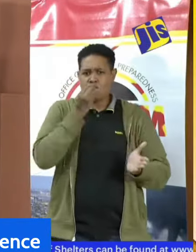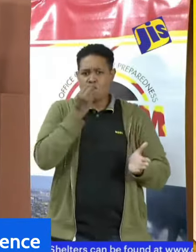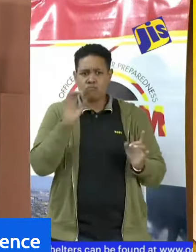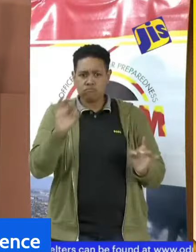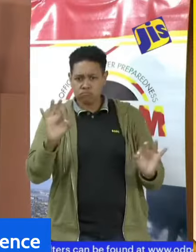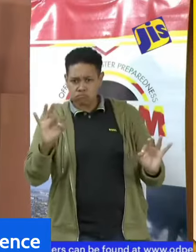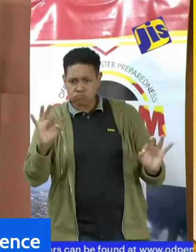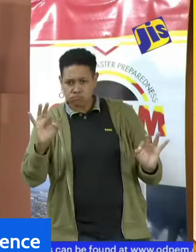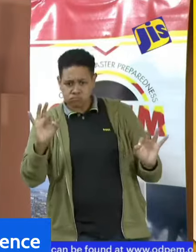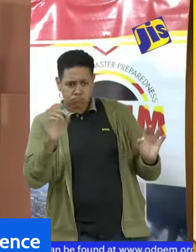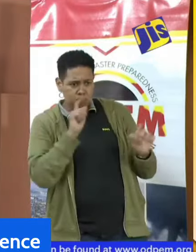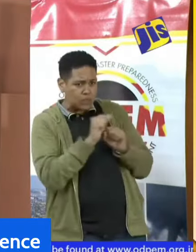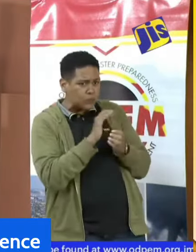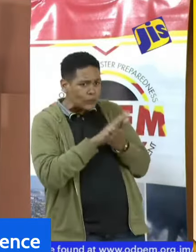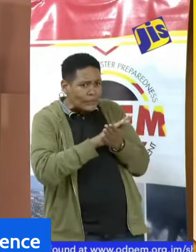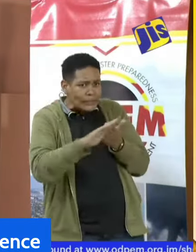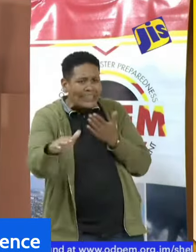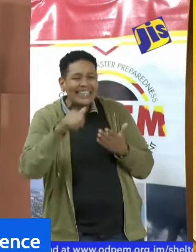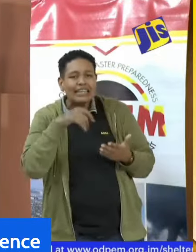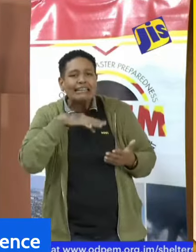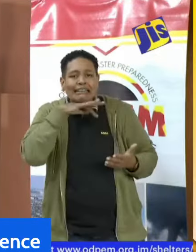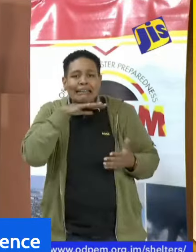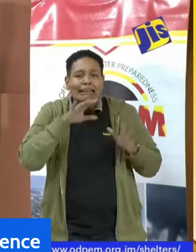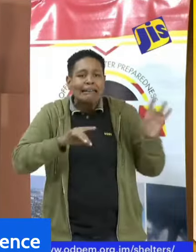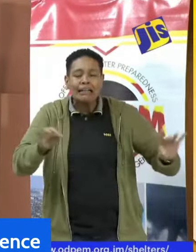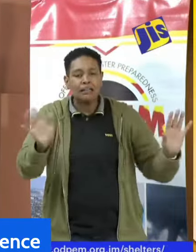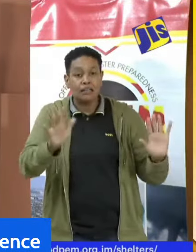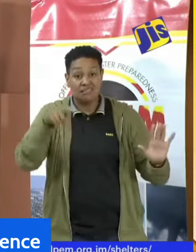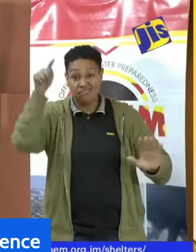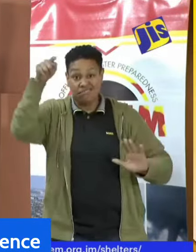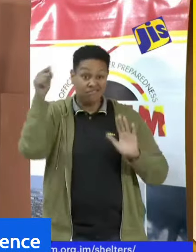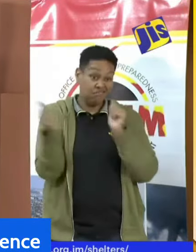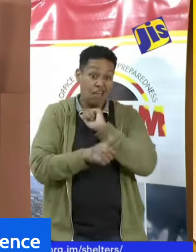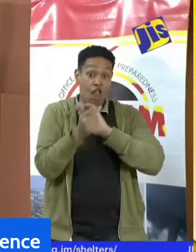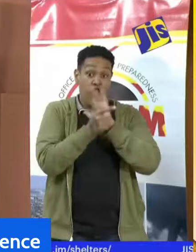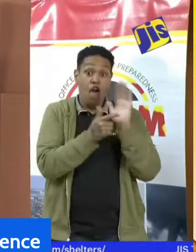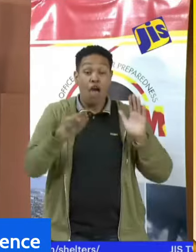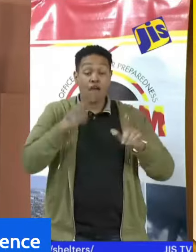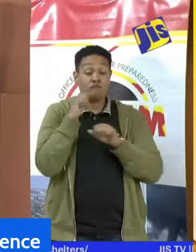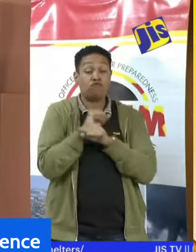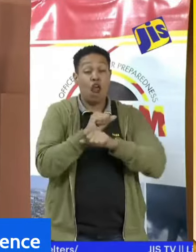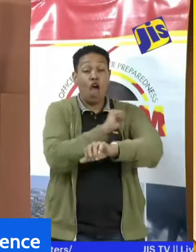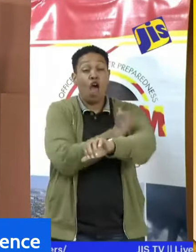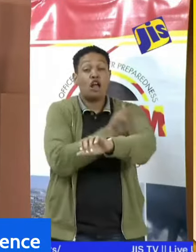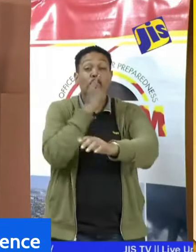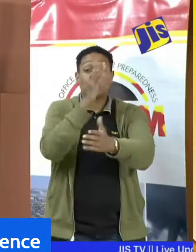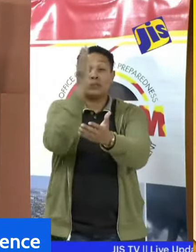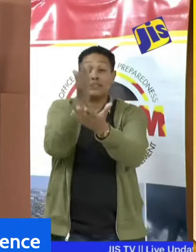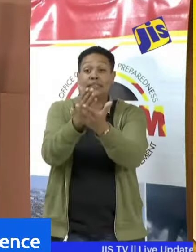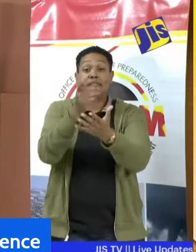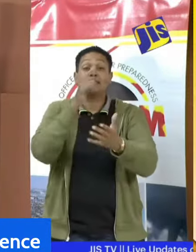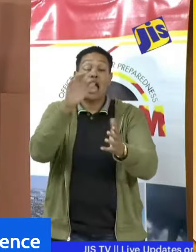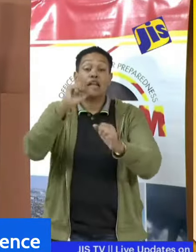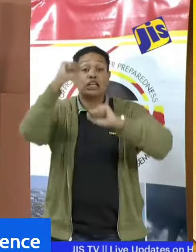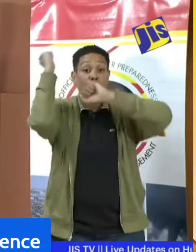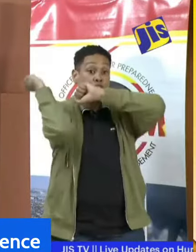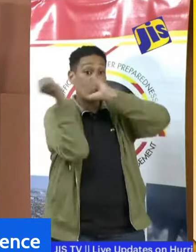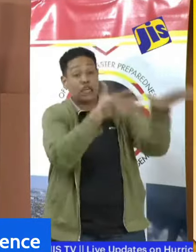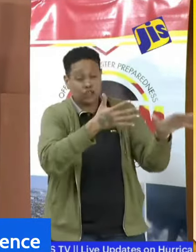is maintained. They, under the law, have the authority to seize and dispose